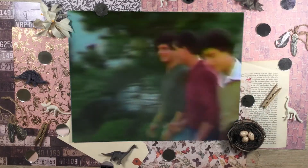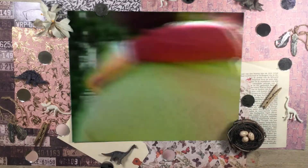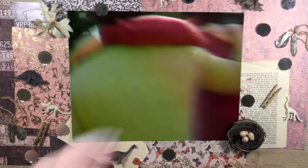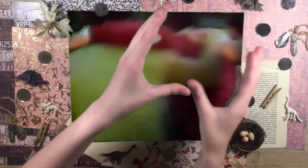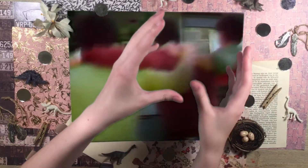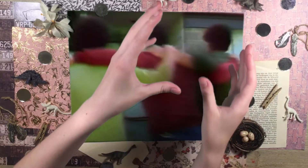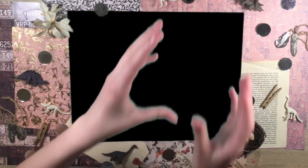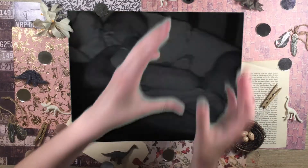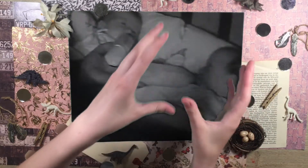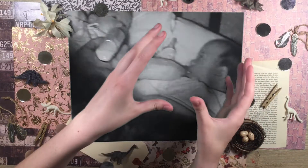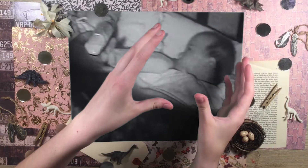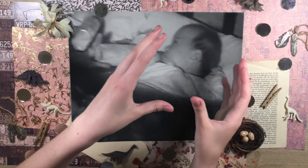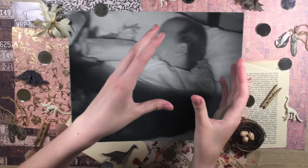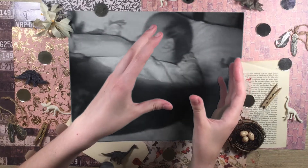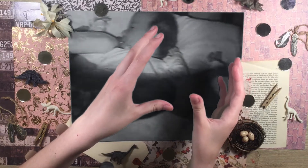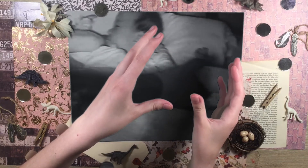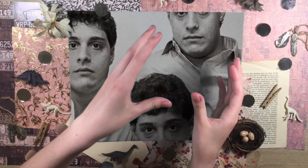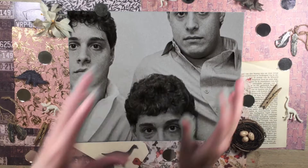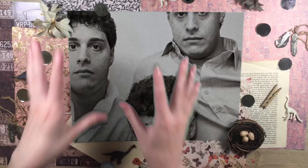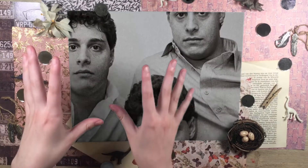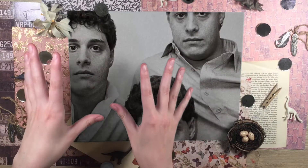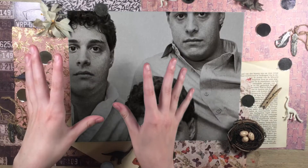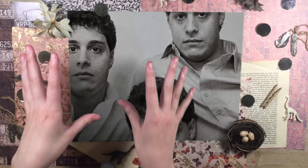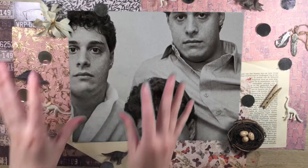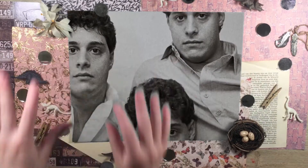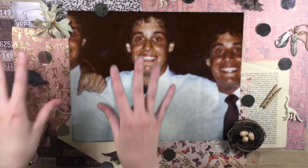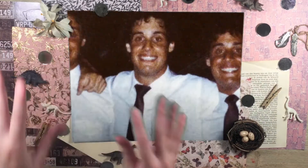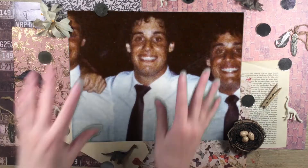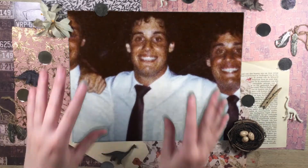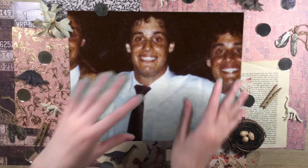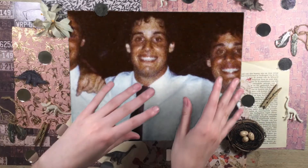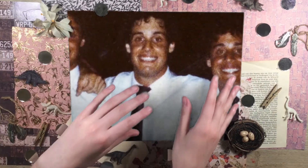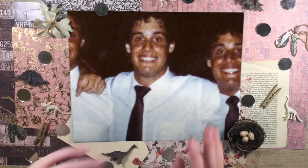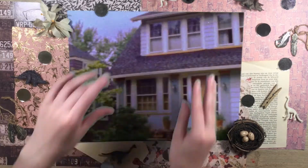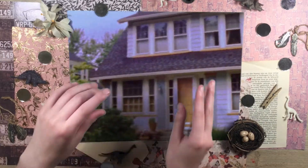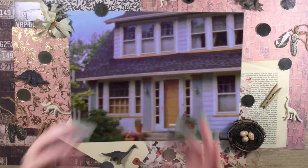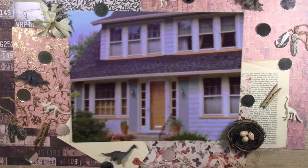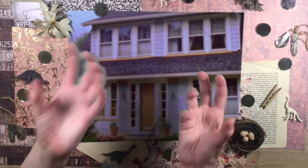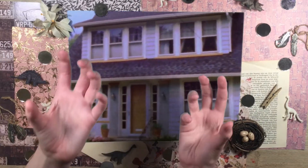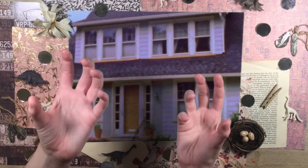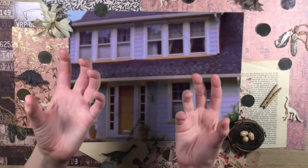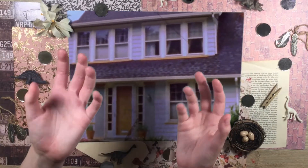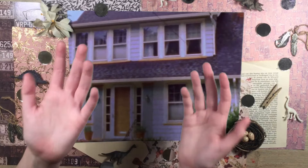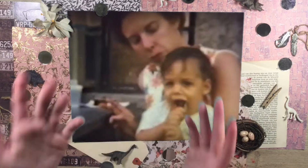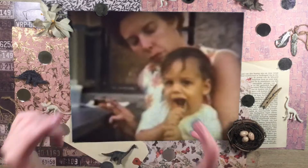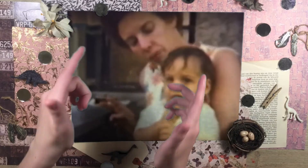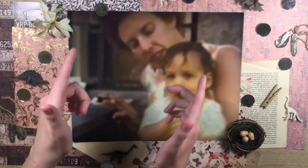With a focus on the psychological aspect of the story, Tim Wardle makes an incredibly engaging story feel alive again, and hopefully